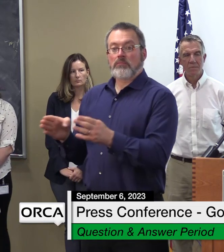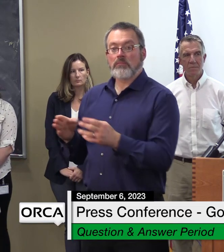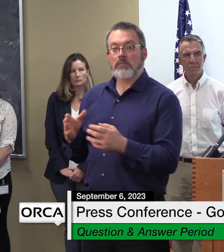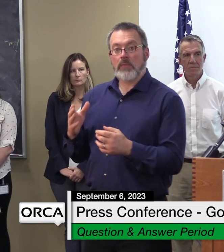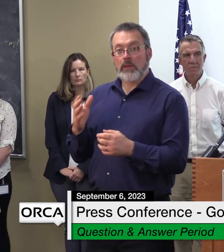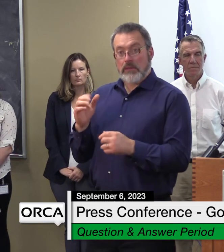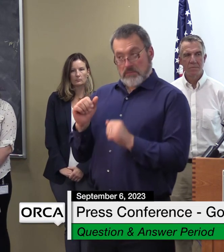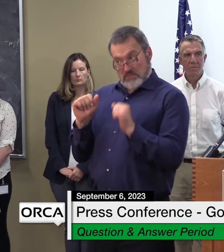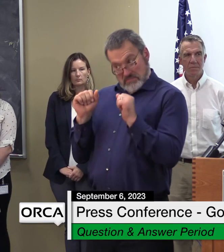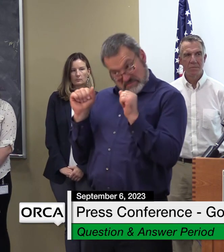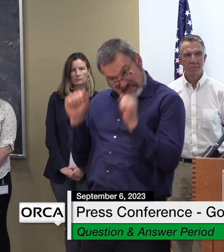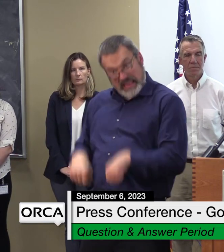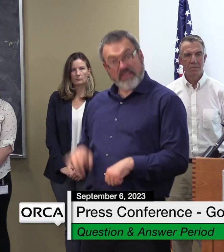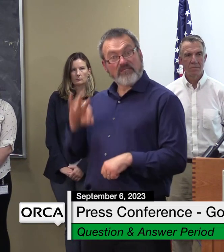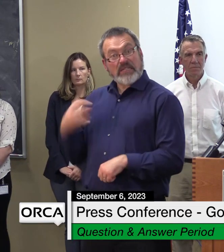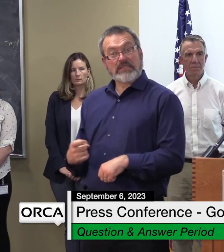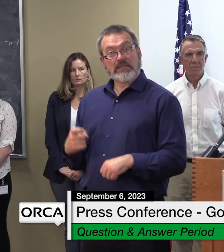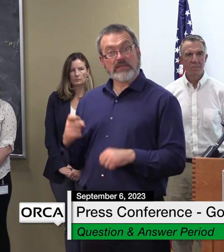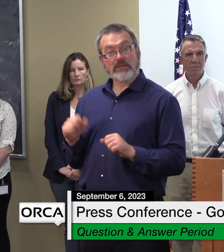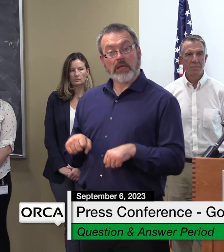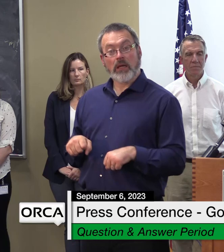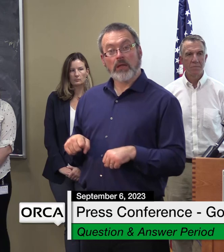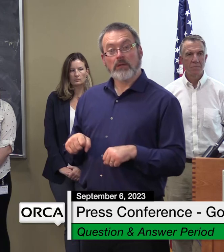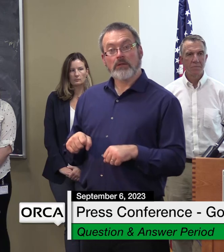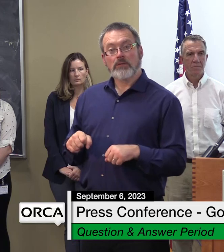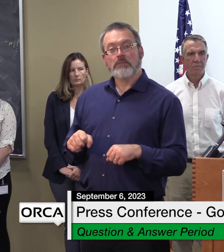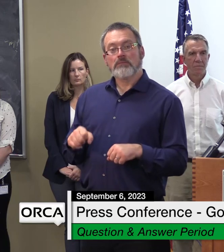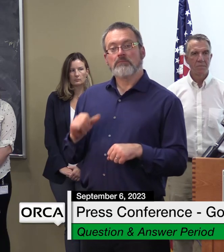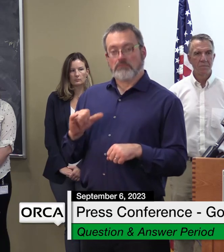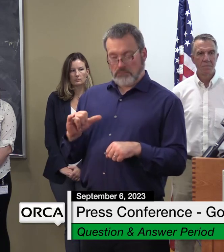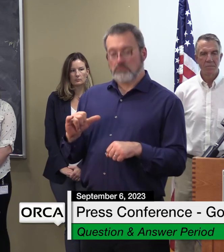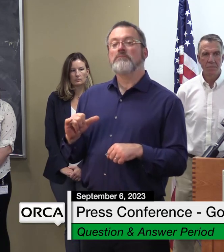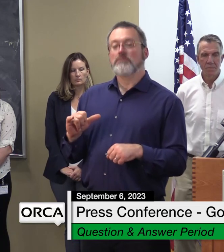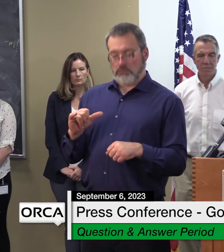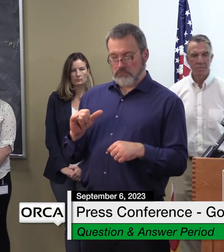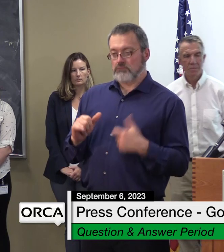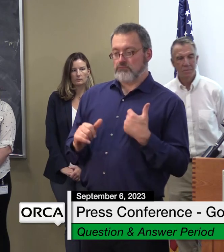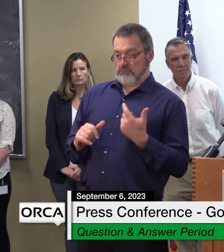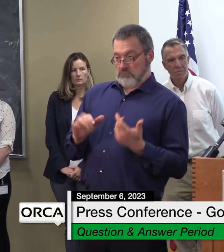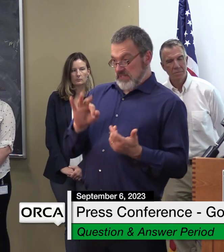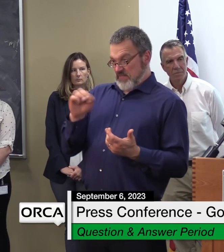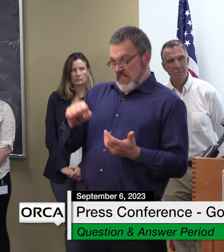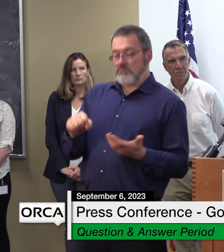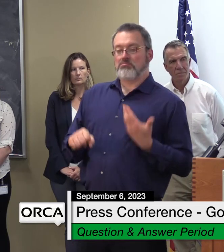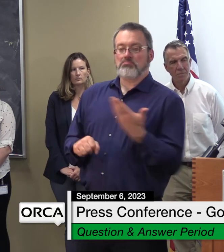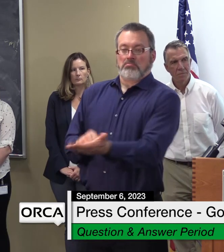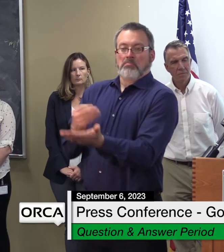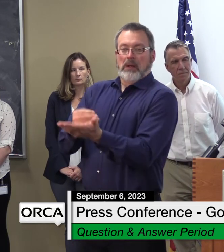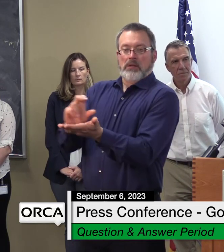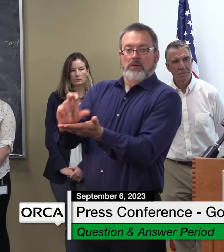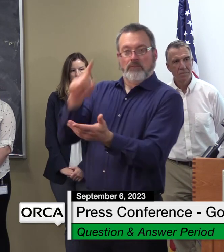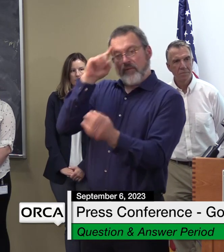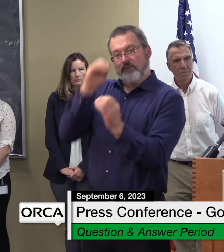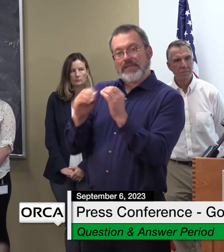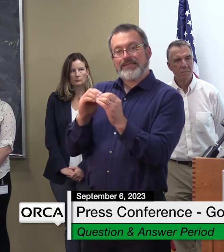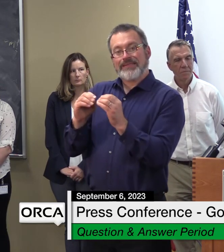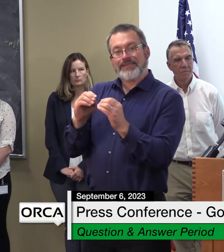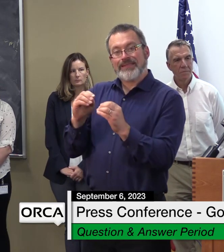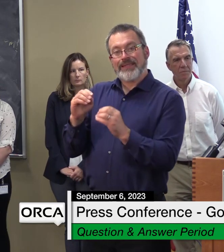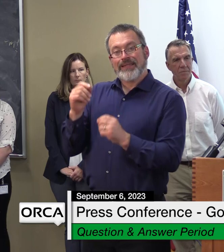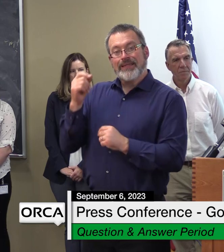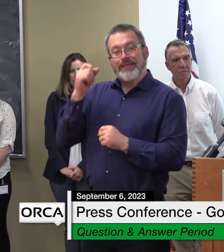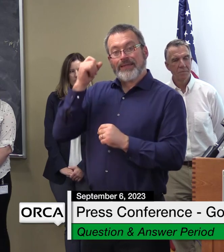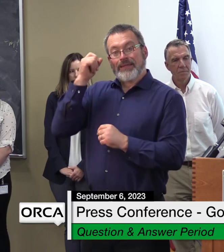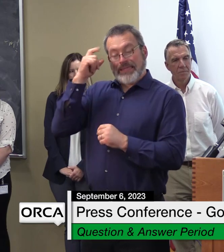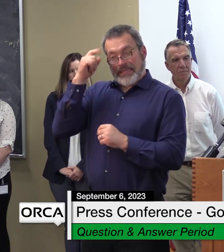And if it can be repaired, that's the amount of money that will be offered up. The challenge is when the unit's actually condemned. Right. And that's where it